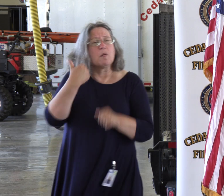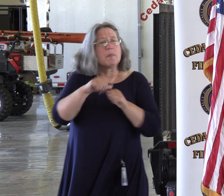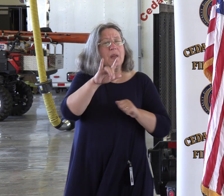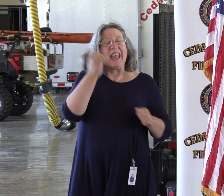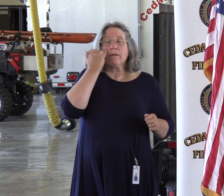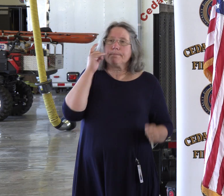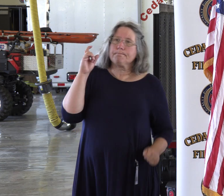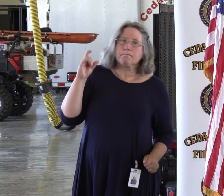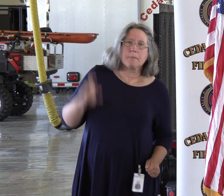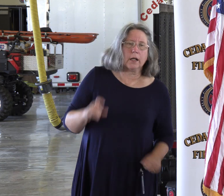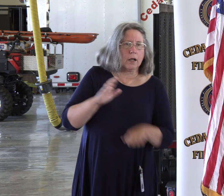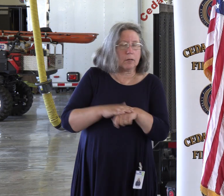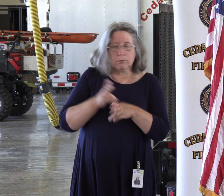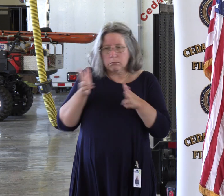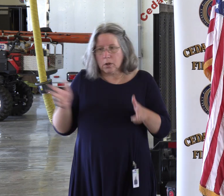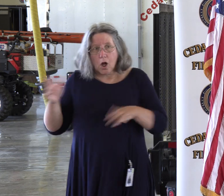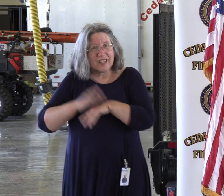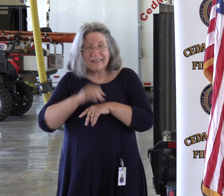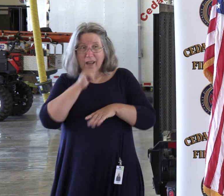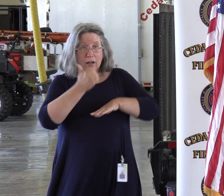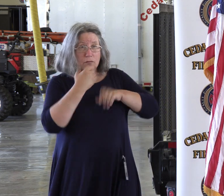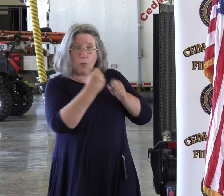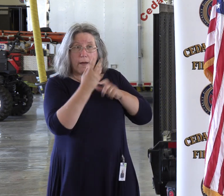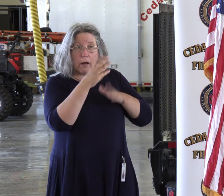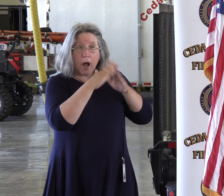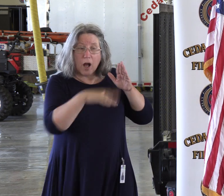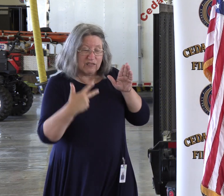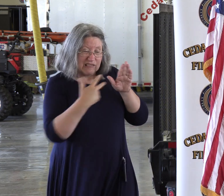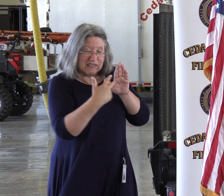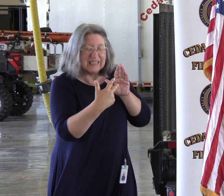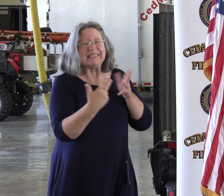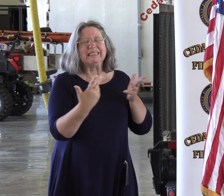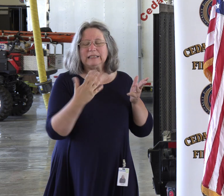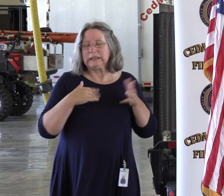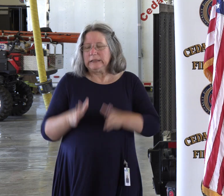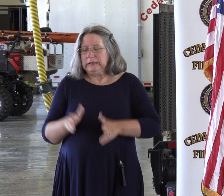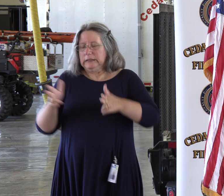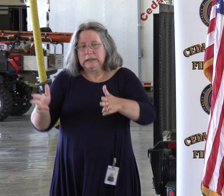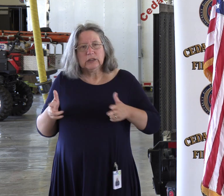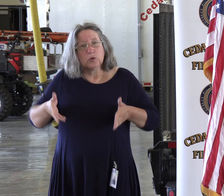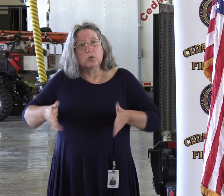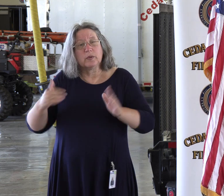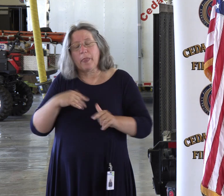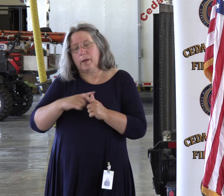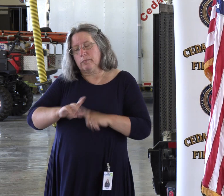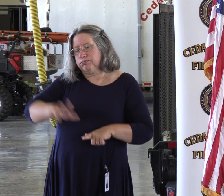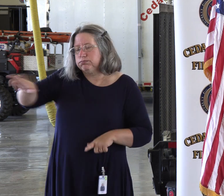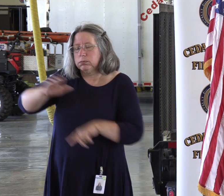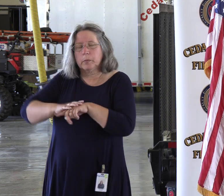that we follow during snow emergencies. Regarding our traffic signals, we have re-energized 163 of